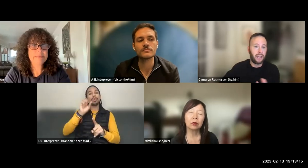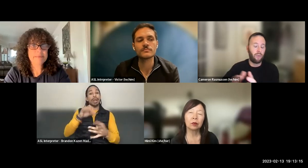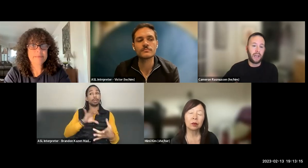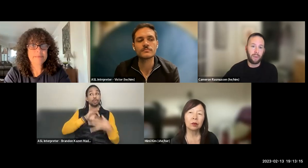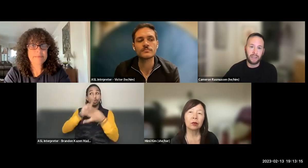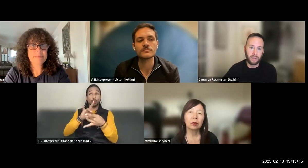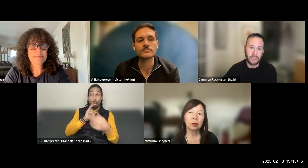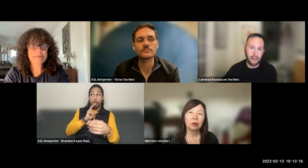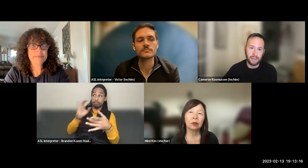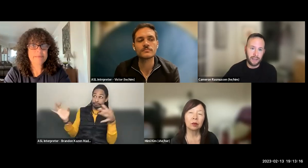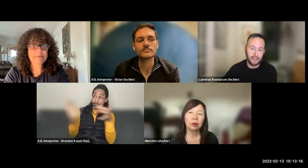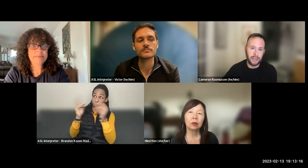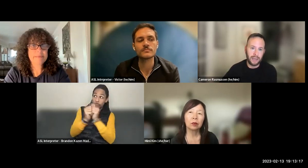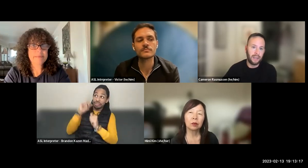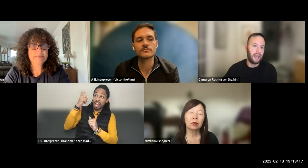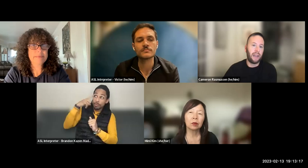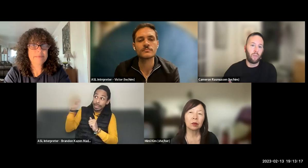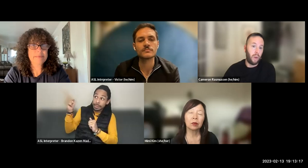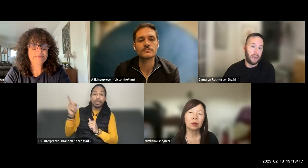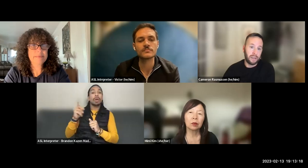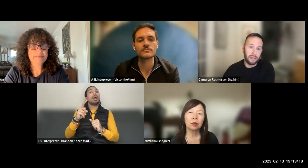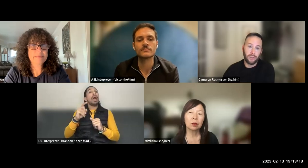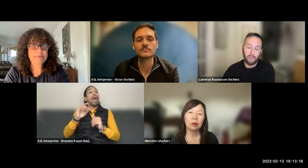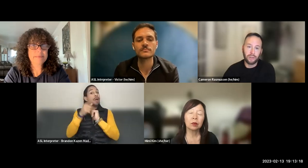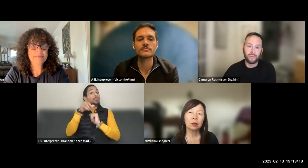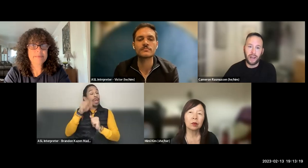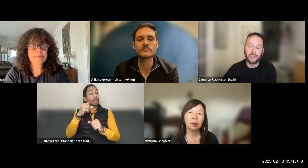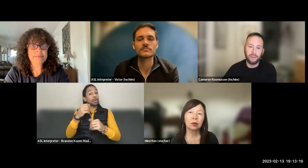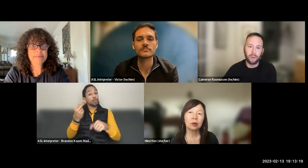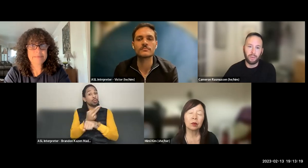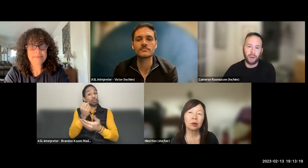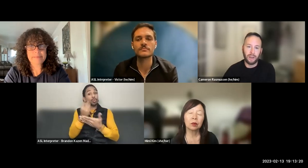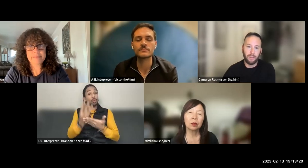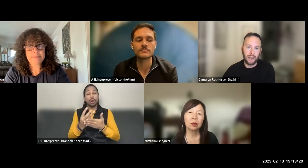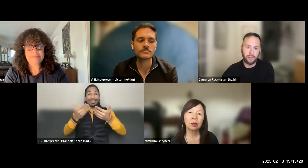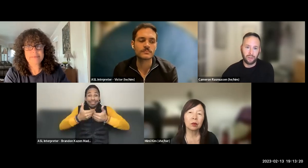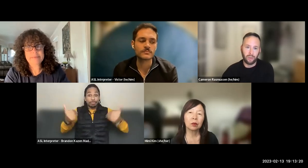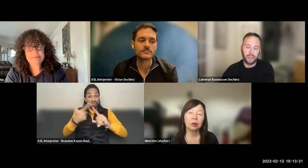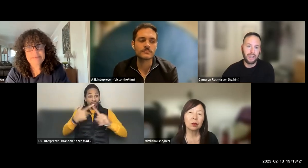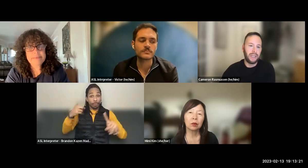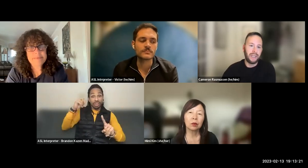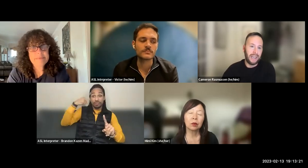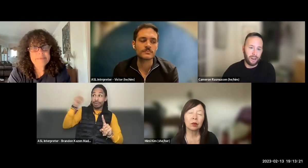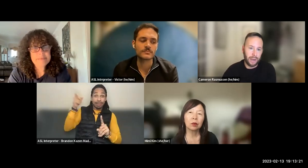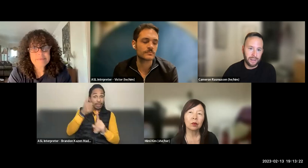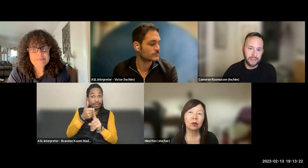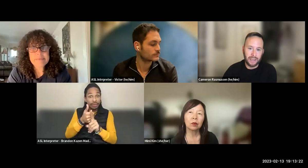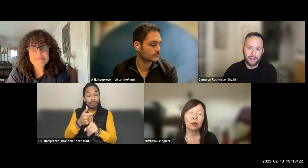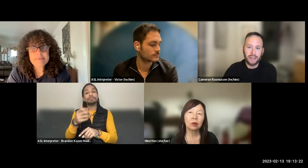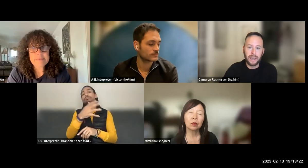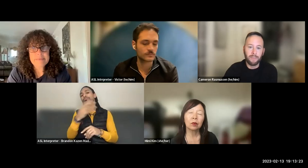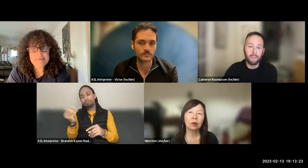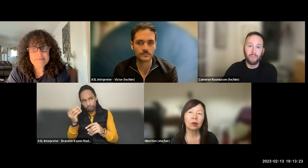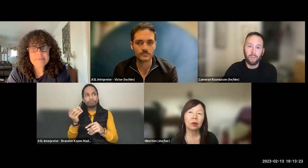supportive of work happening completely outside of the state, and to the sort of most fraught and difficult part about social work in and around the